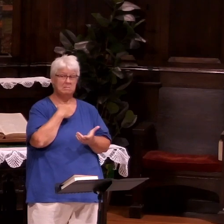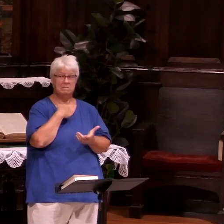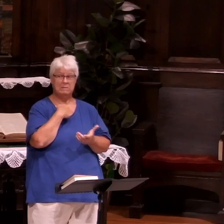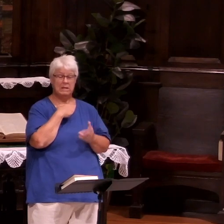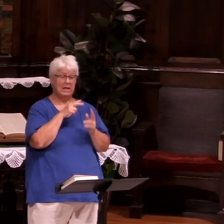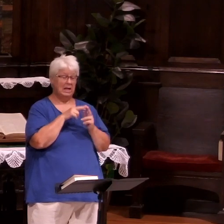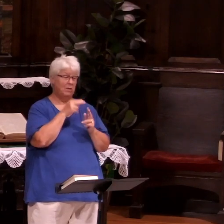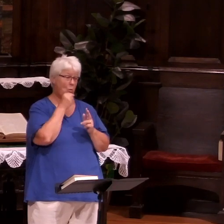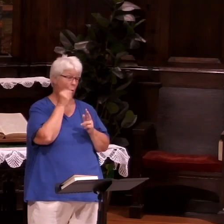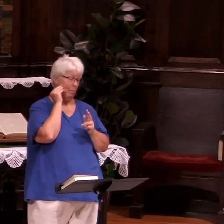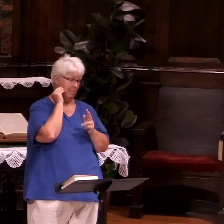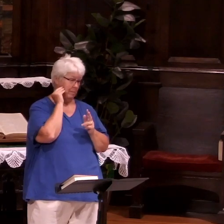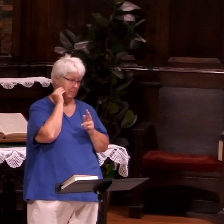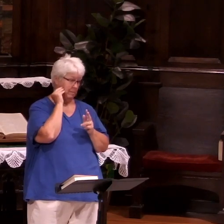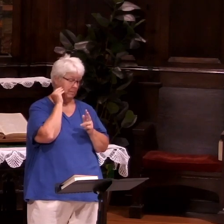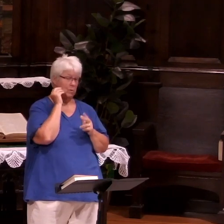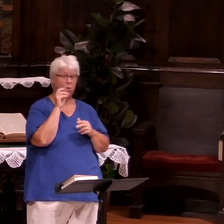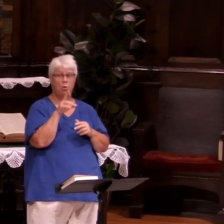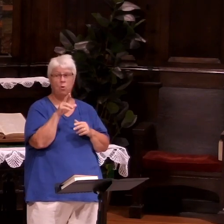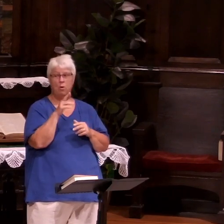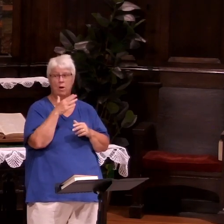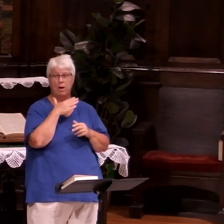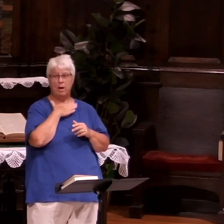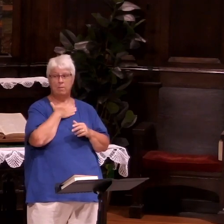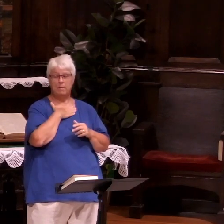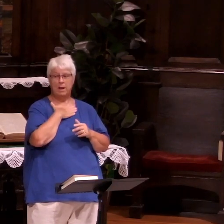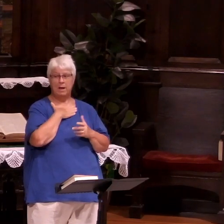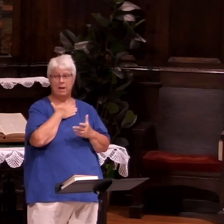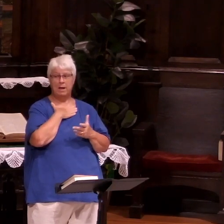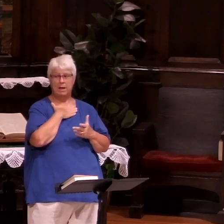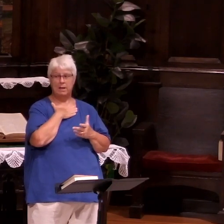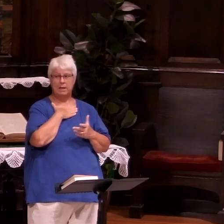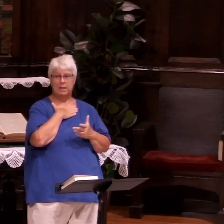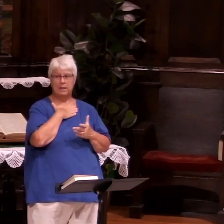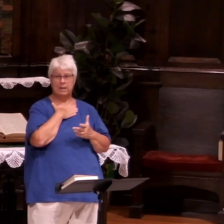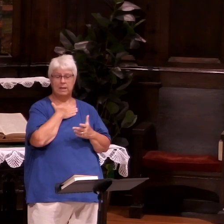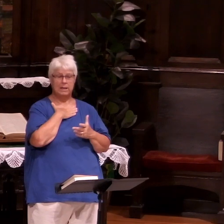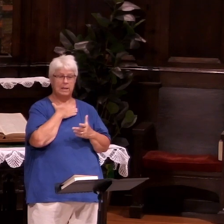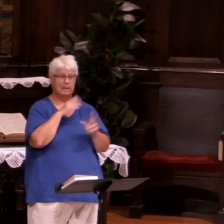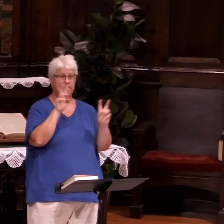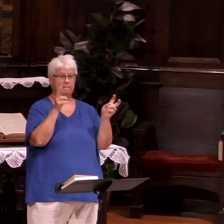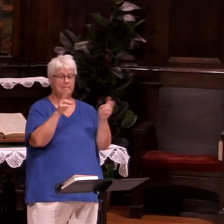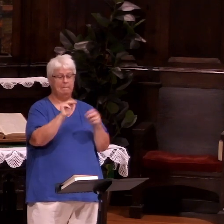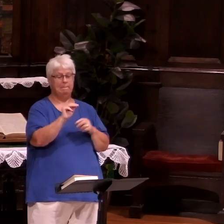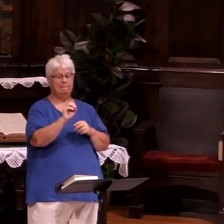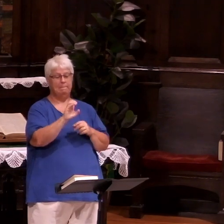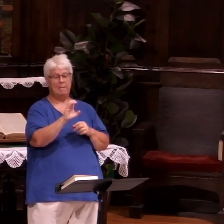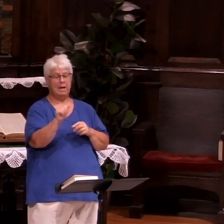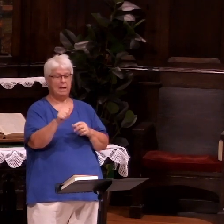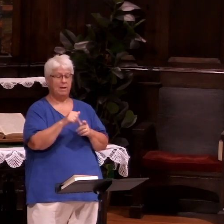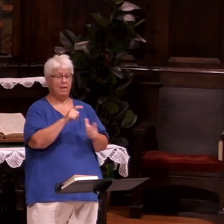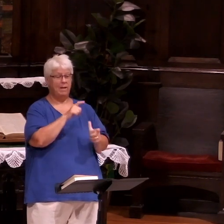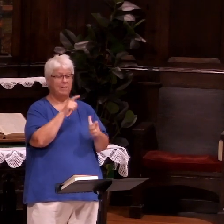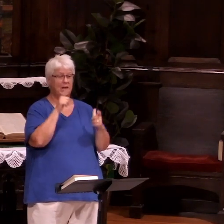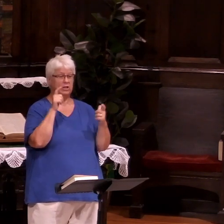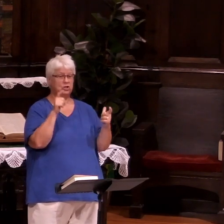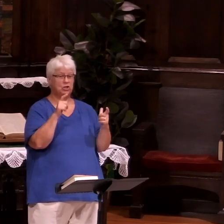either at home or at my version of Mecca. The